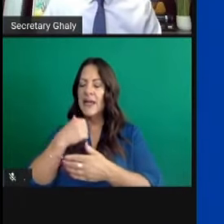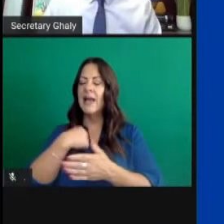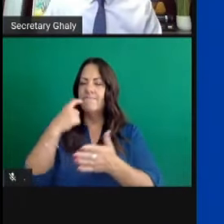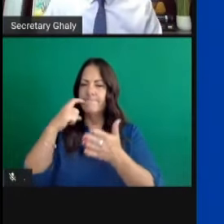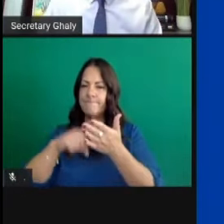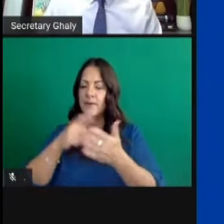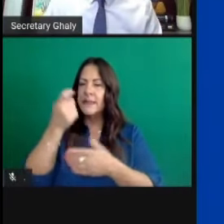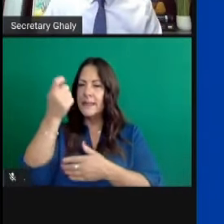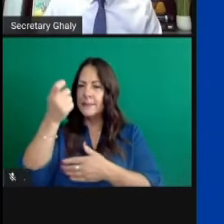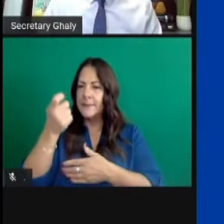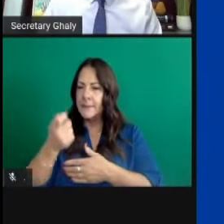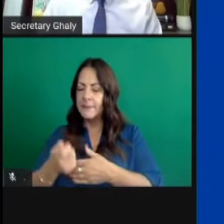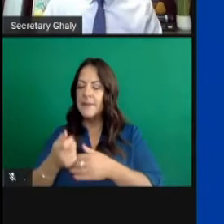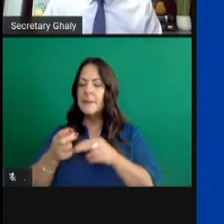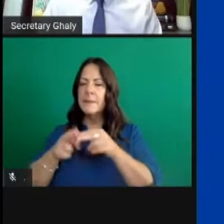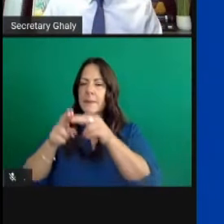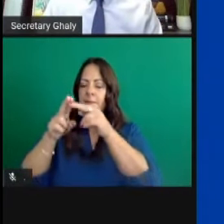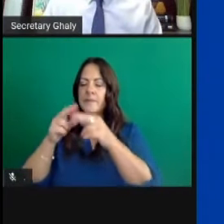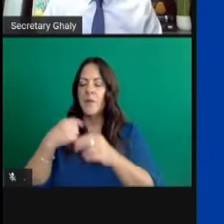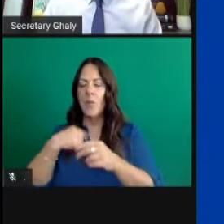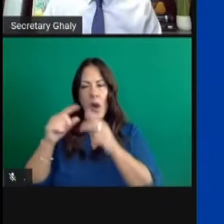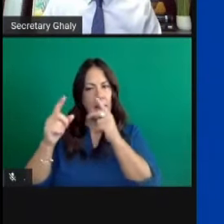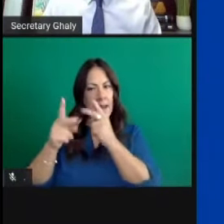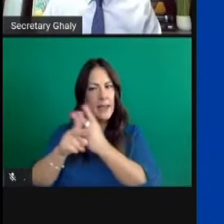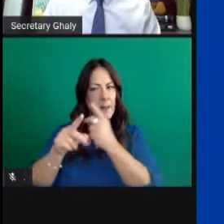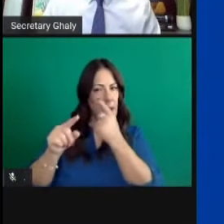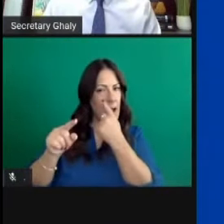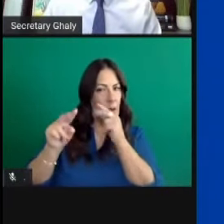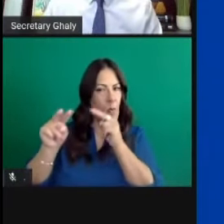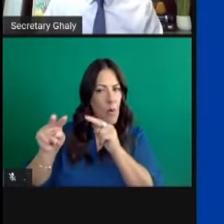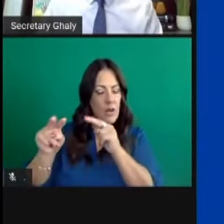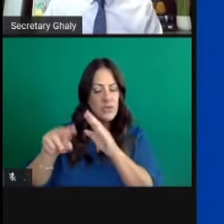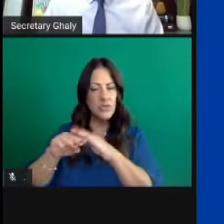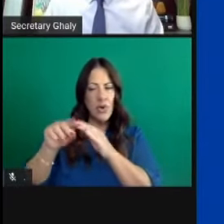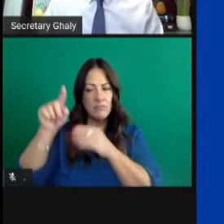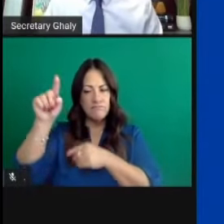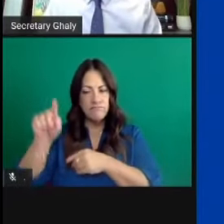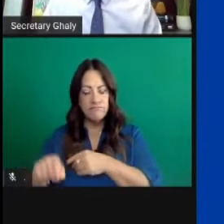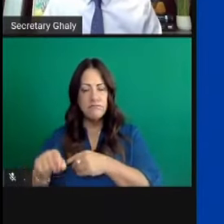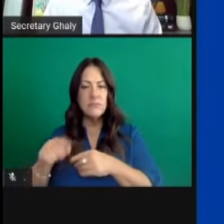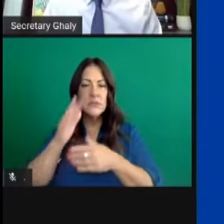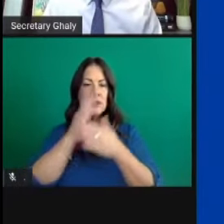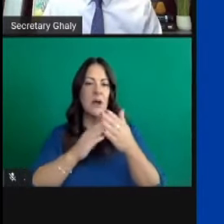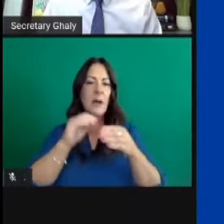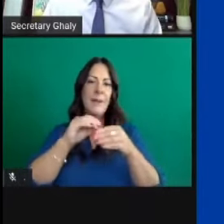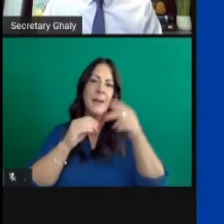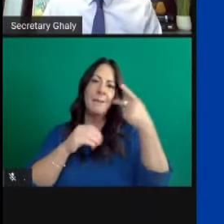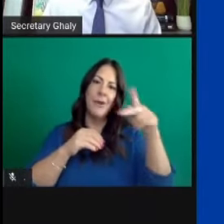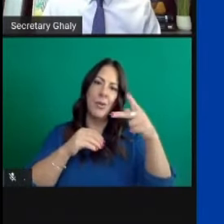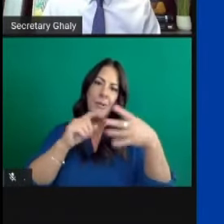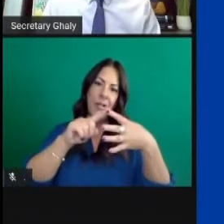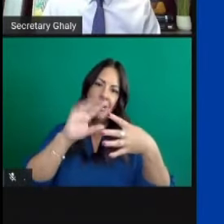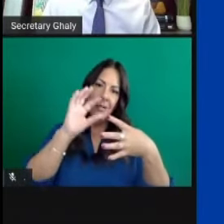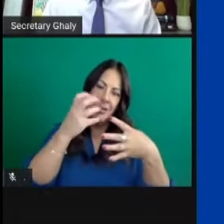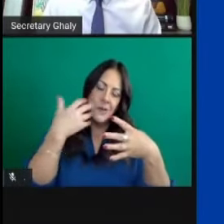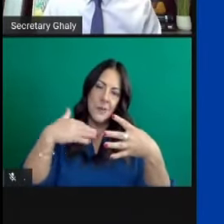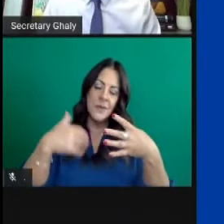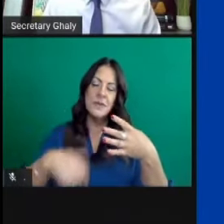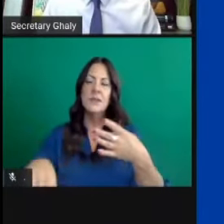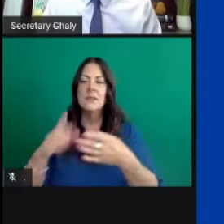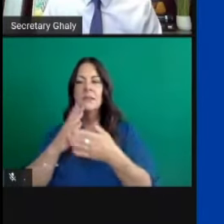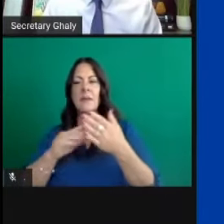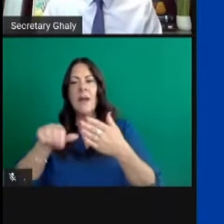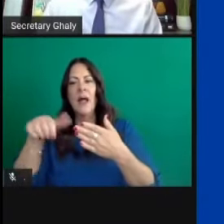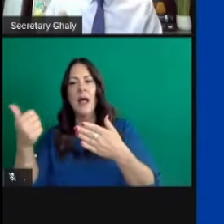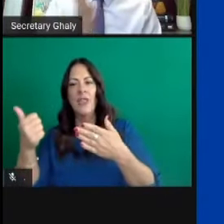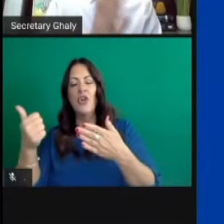been keeping an eye on. 4 large counties in purple, a couple of other large counties who have been